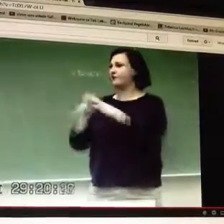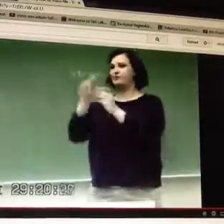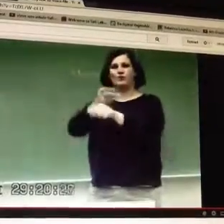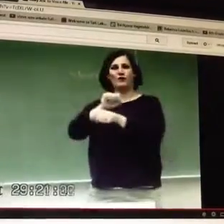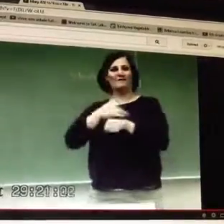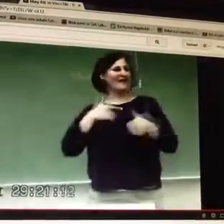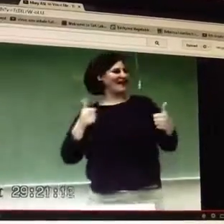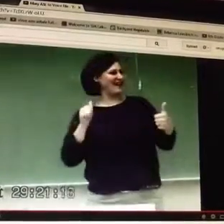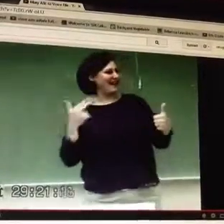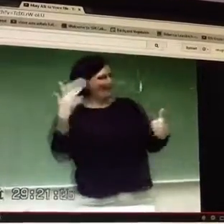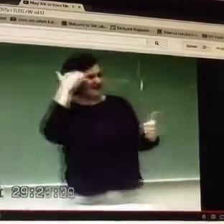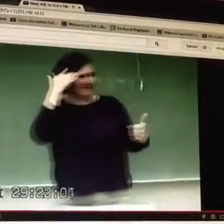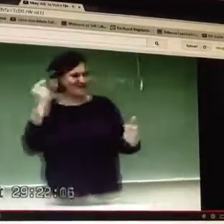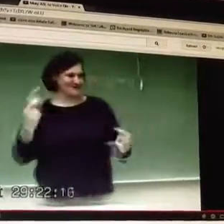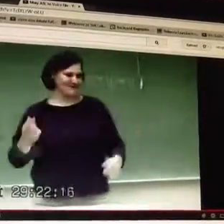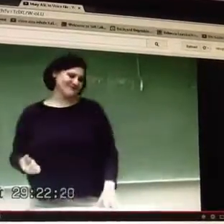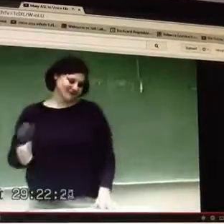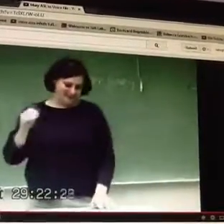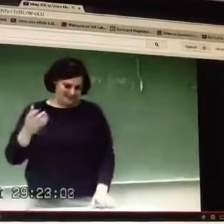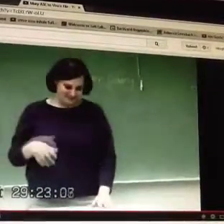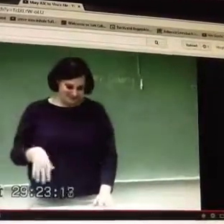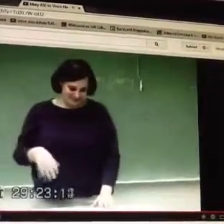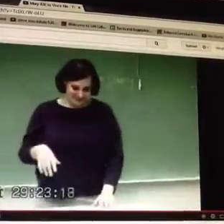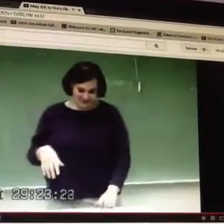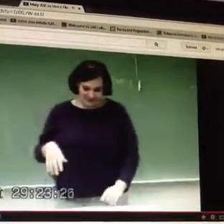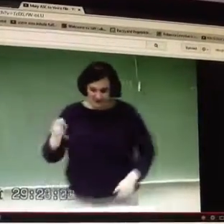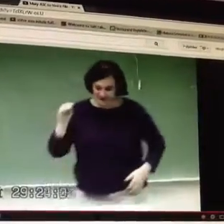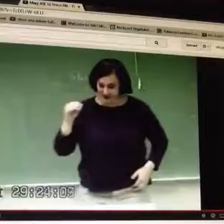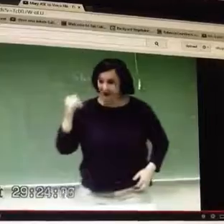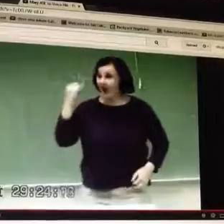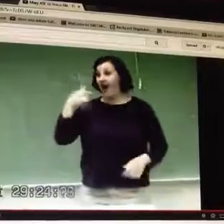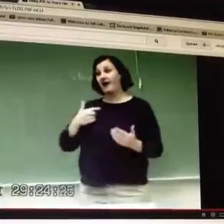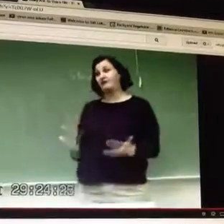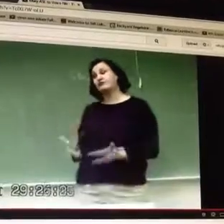So I'm always having to text him, this is the time, this is the place, blah, blah, blah.